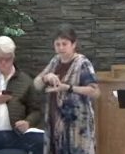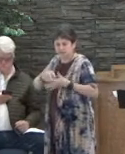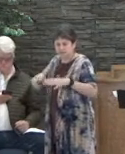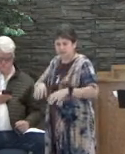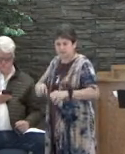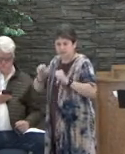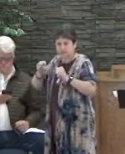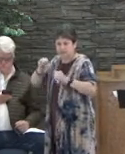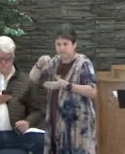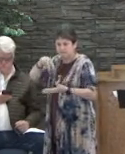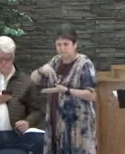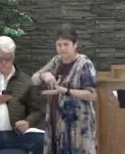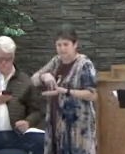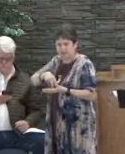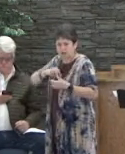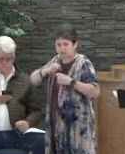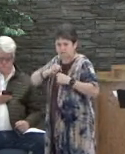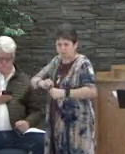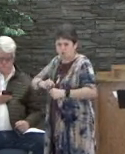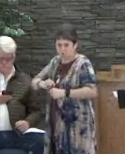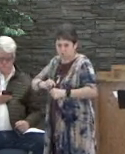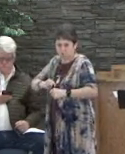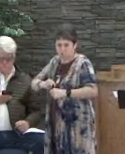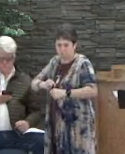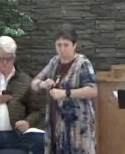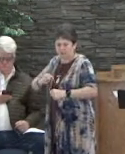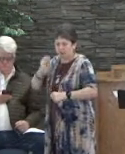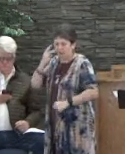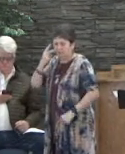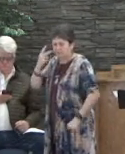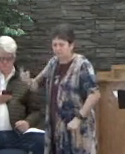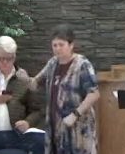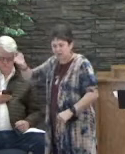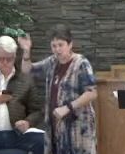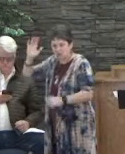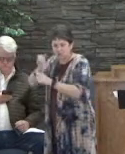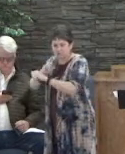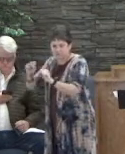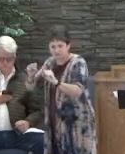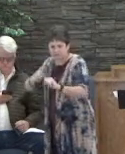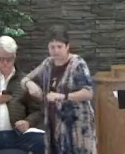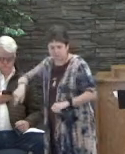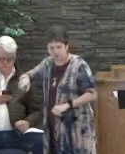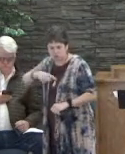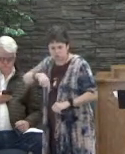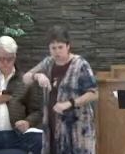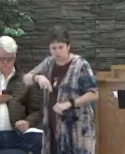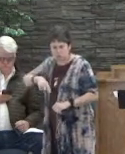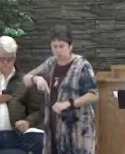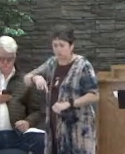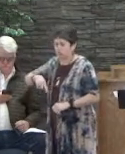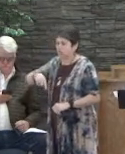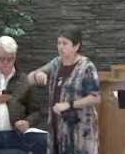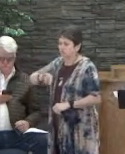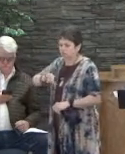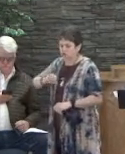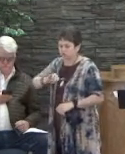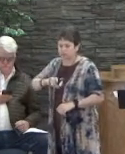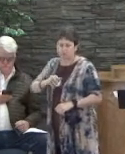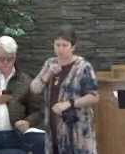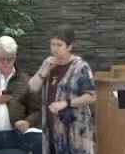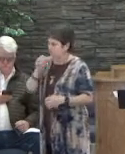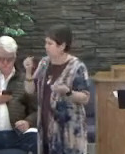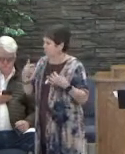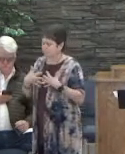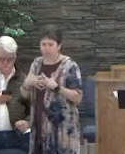shows up. "Stand firm and see the deliverance the Lord will give you, Judah and Jerusalem. Do not